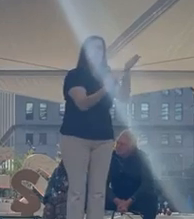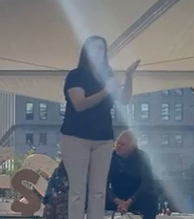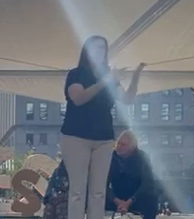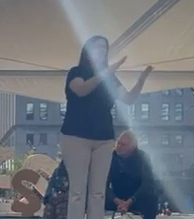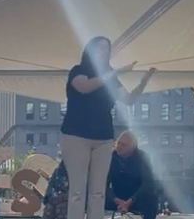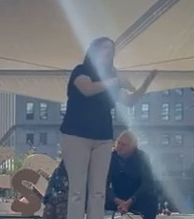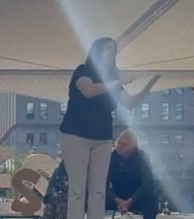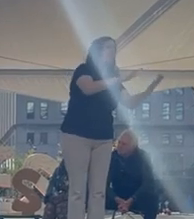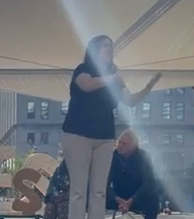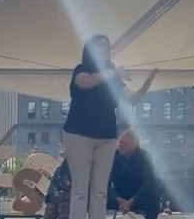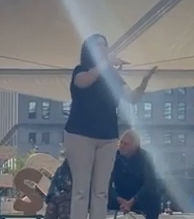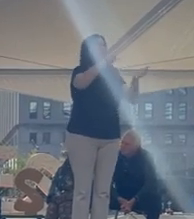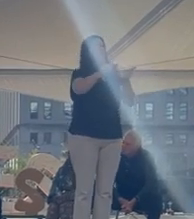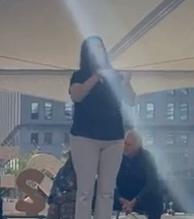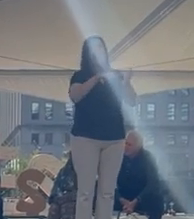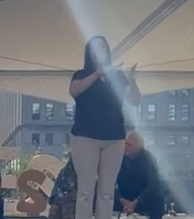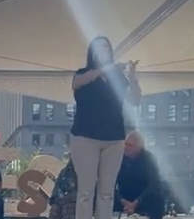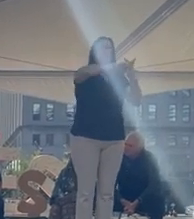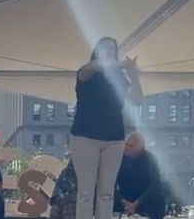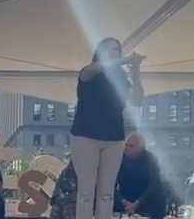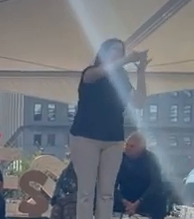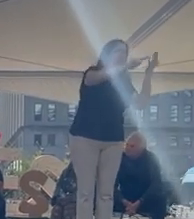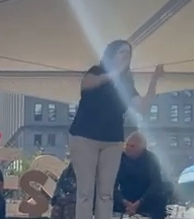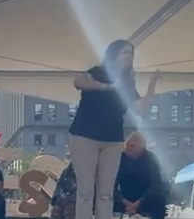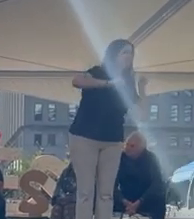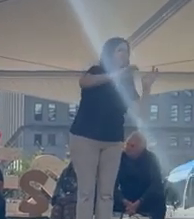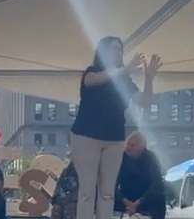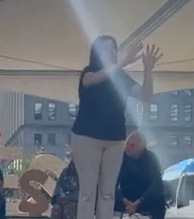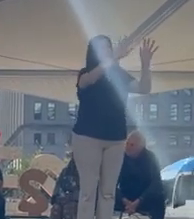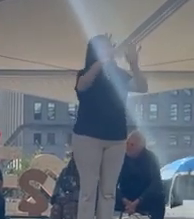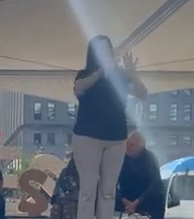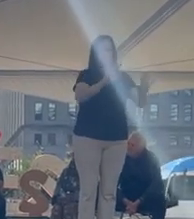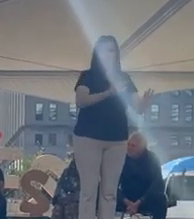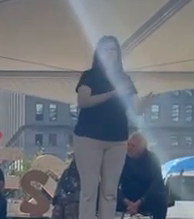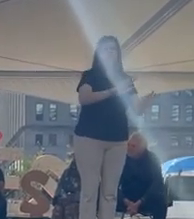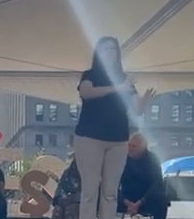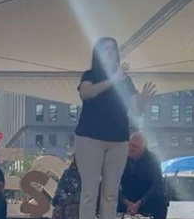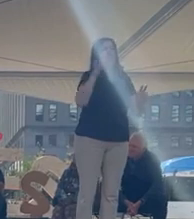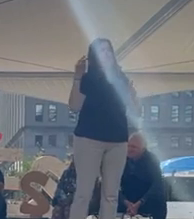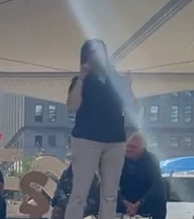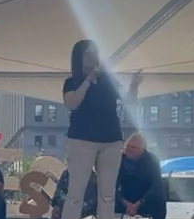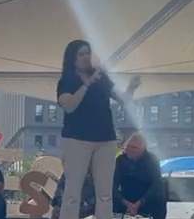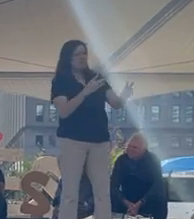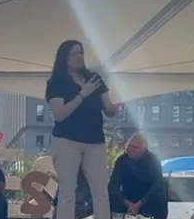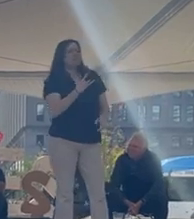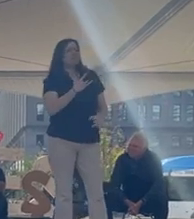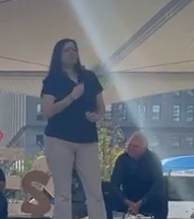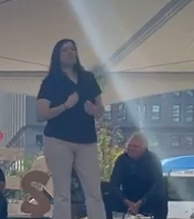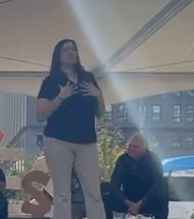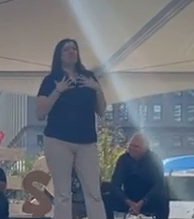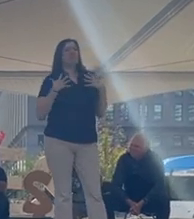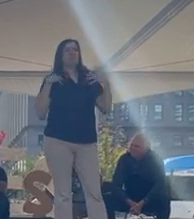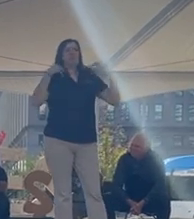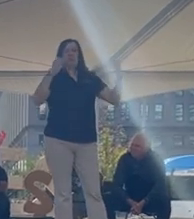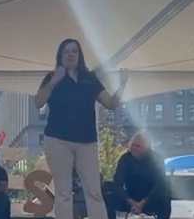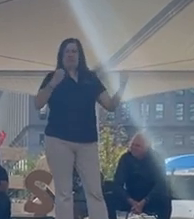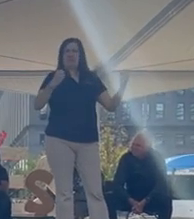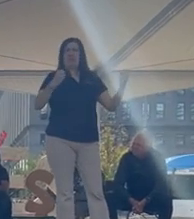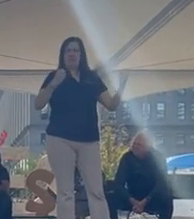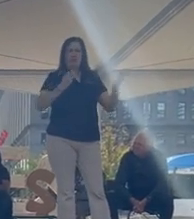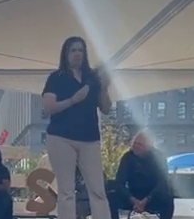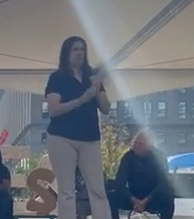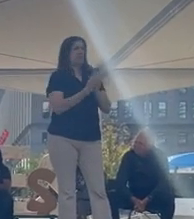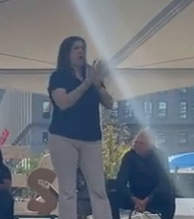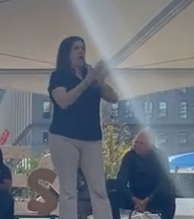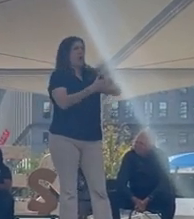through music, and dance, and other forms of expression that allow us to heal, to recover, to